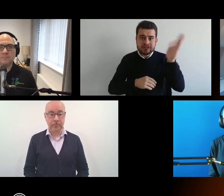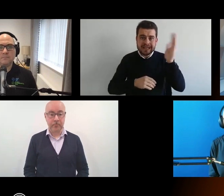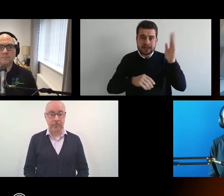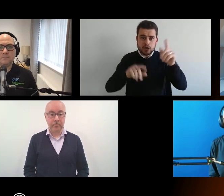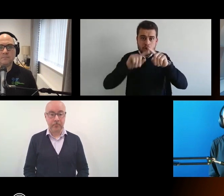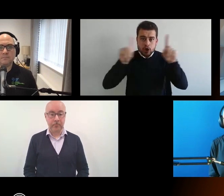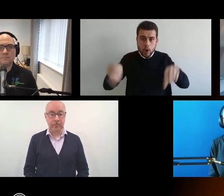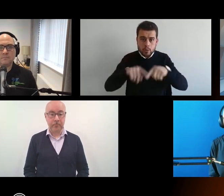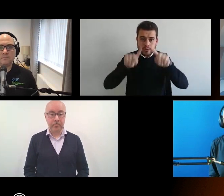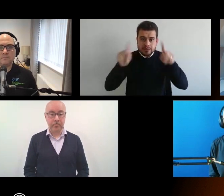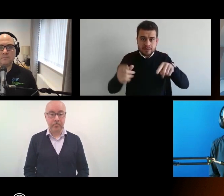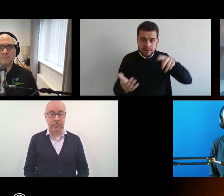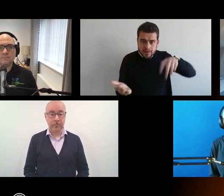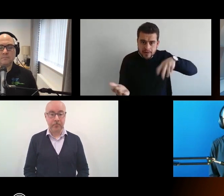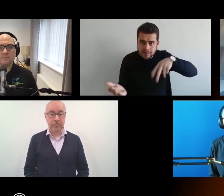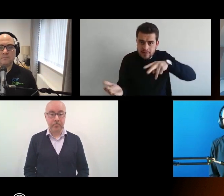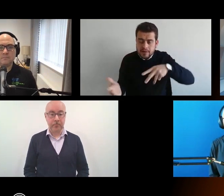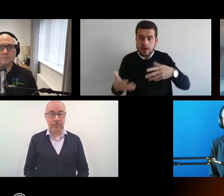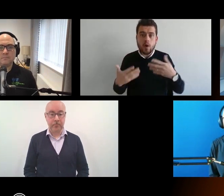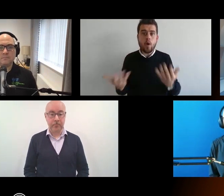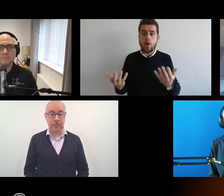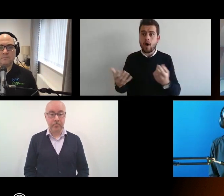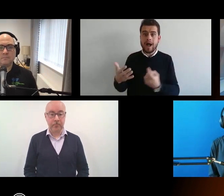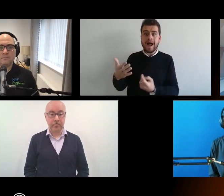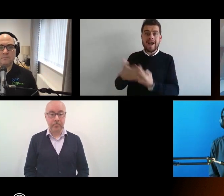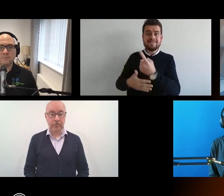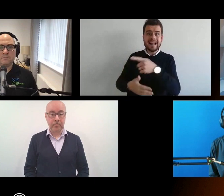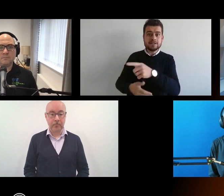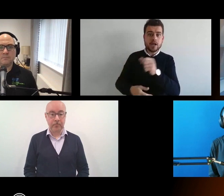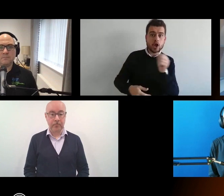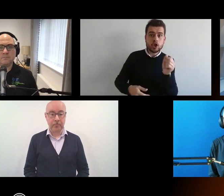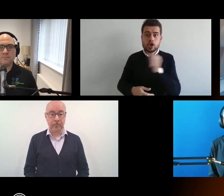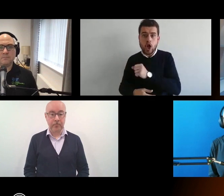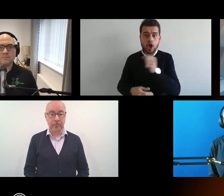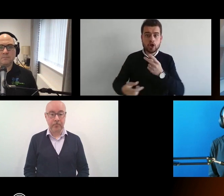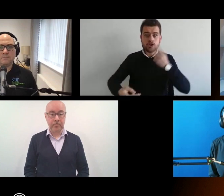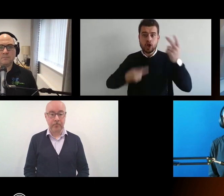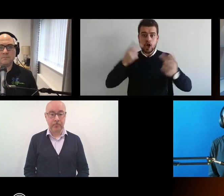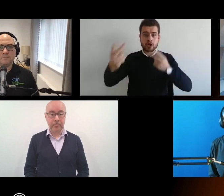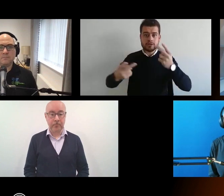on your event, they may need to have the notes of presentations.